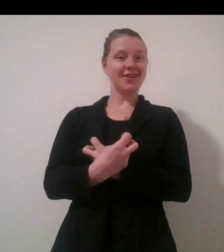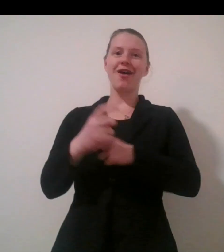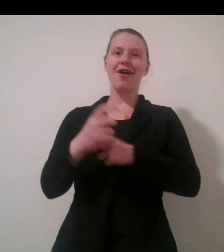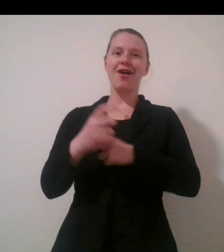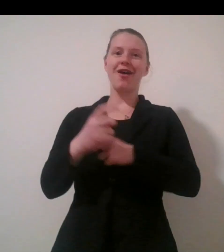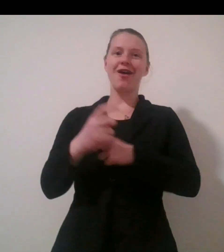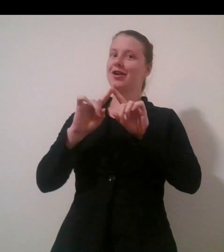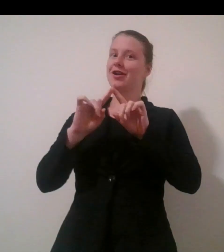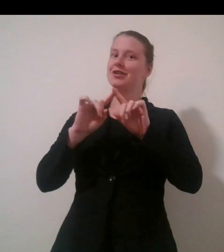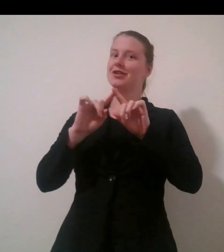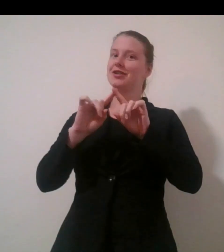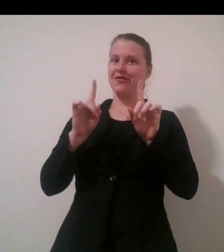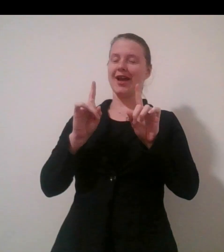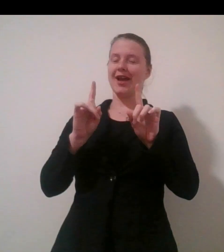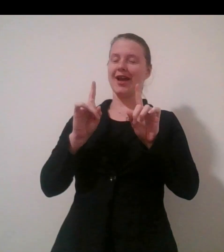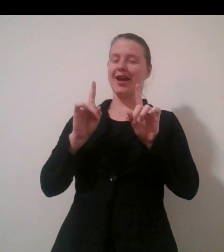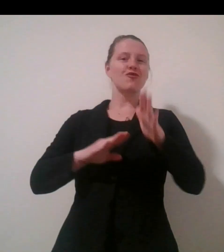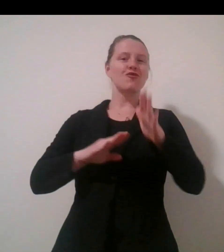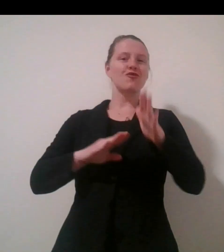other parts of your body.